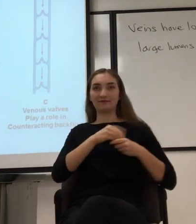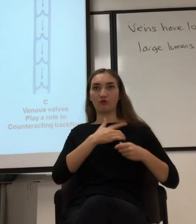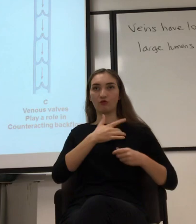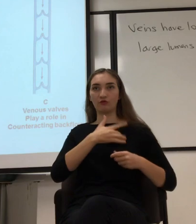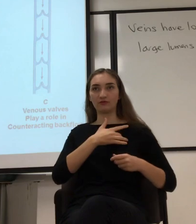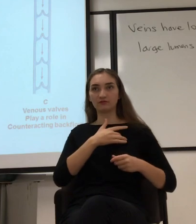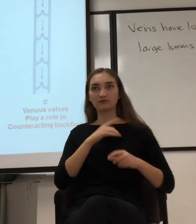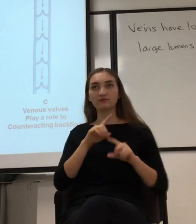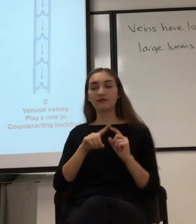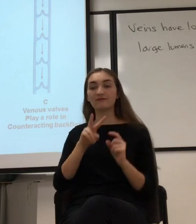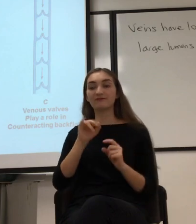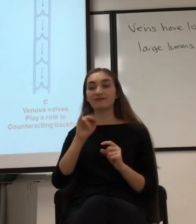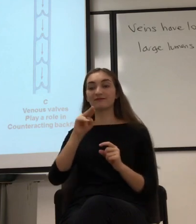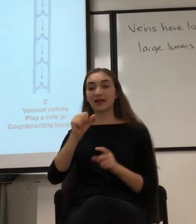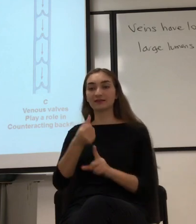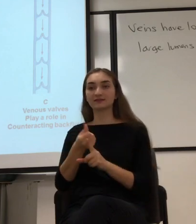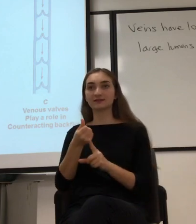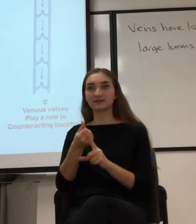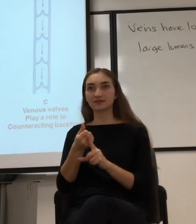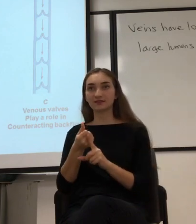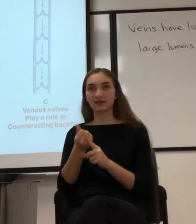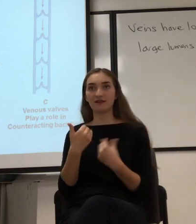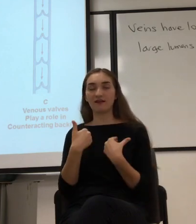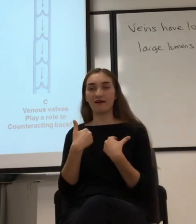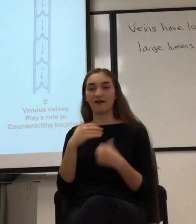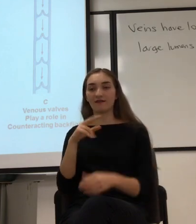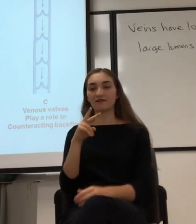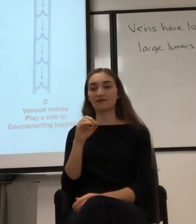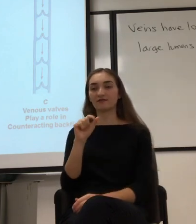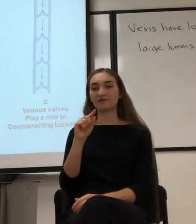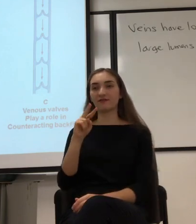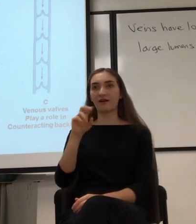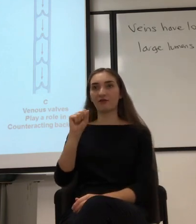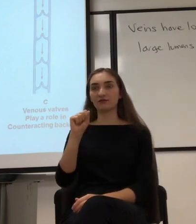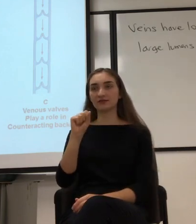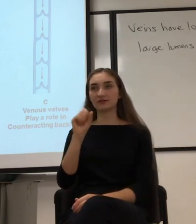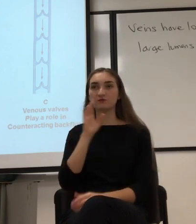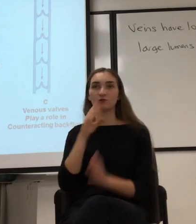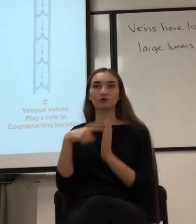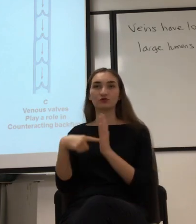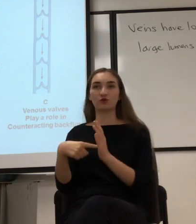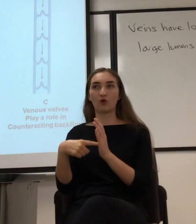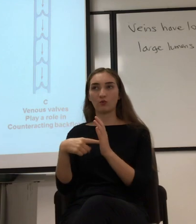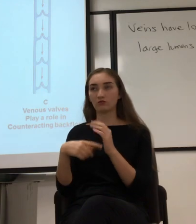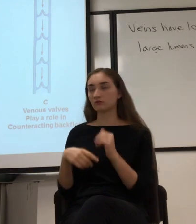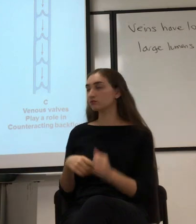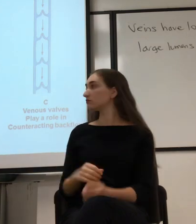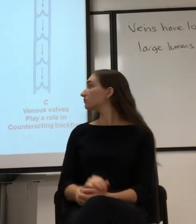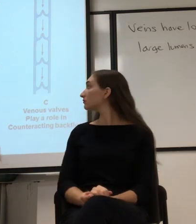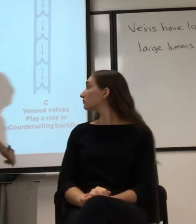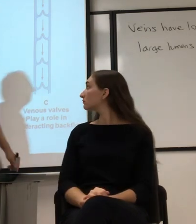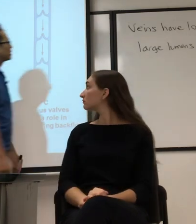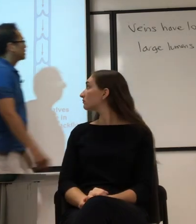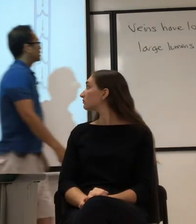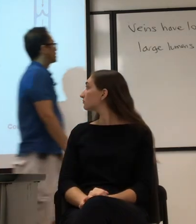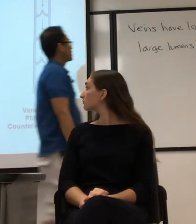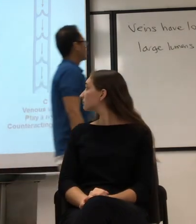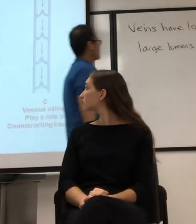the length of veins, there's valves. Shown here, this is why venous valves are effective.